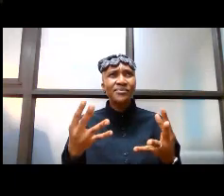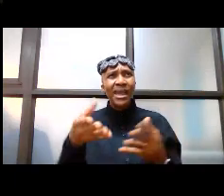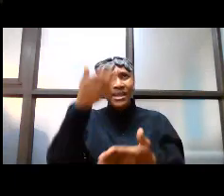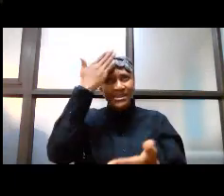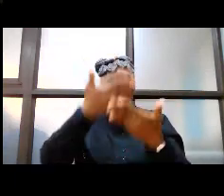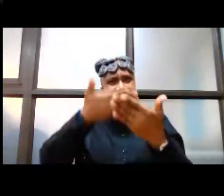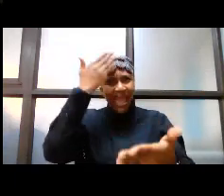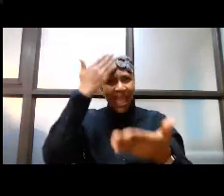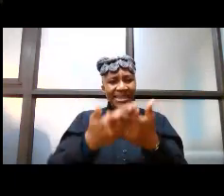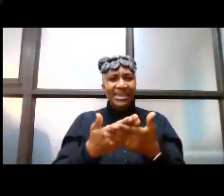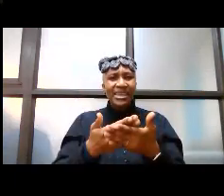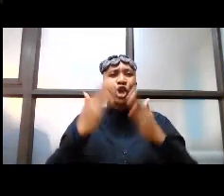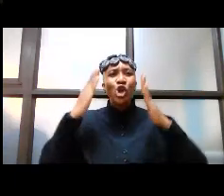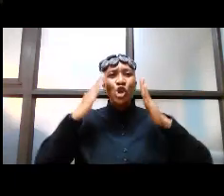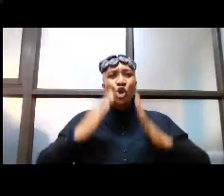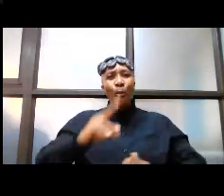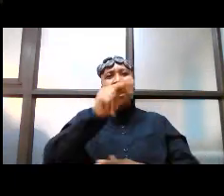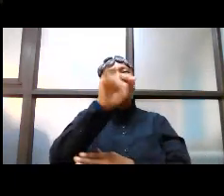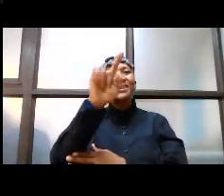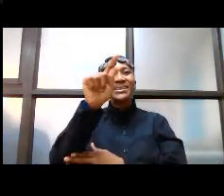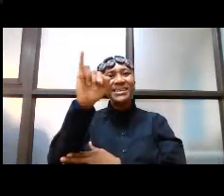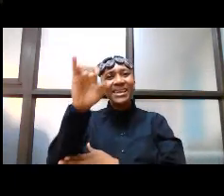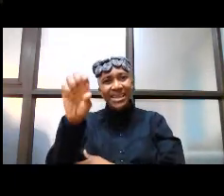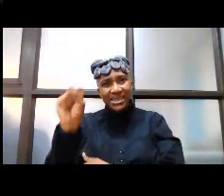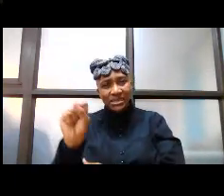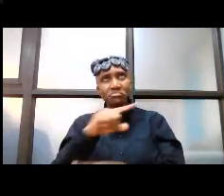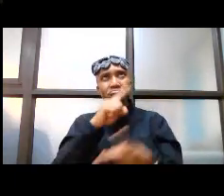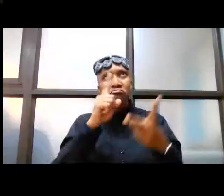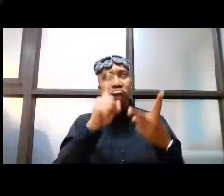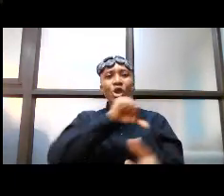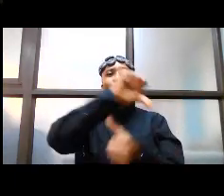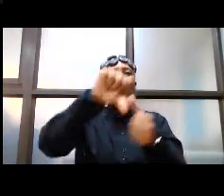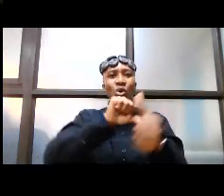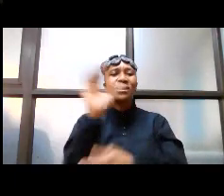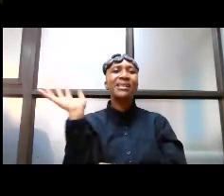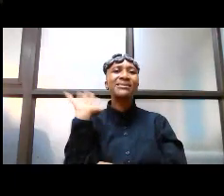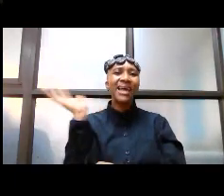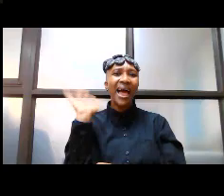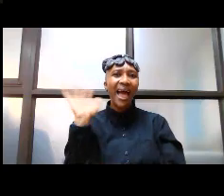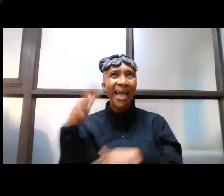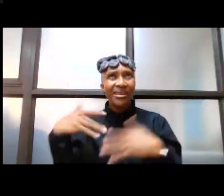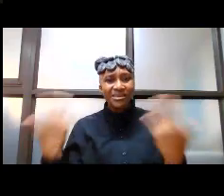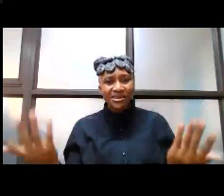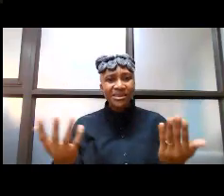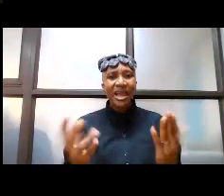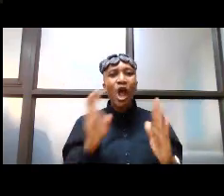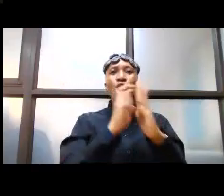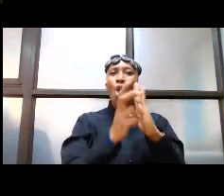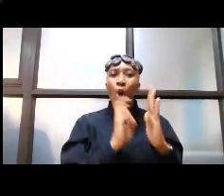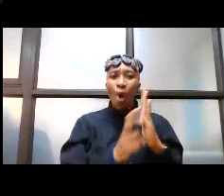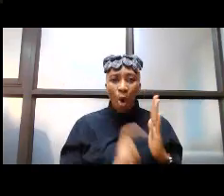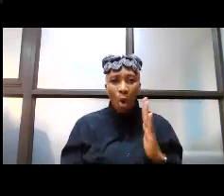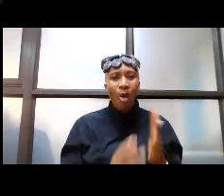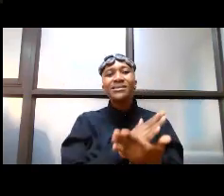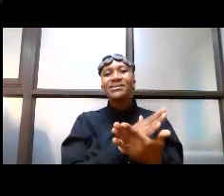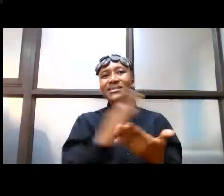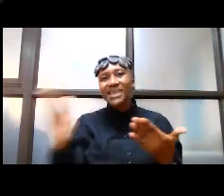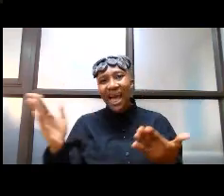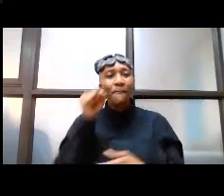the humanities, social science, law, even to some degree, politics. You'd